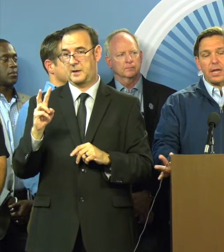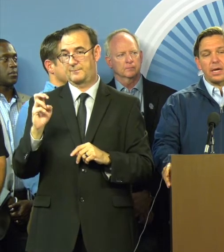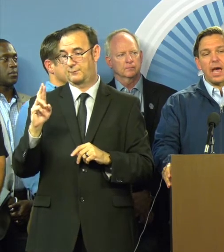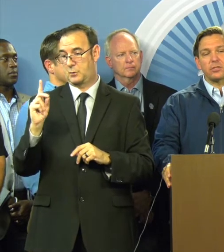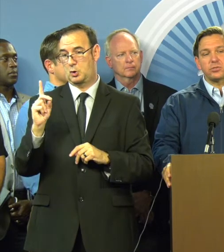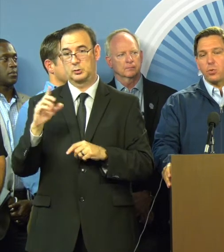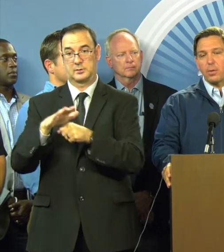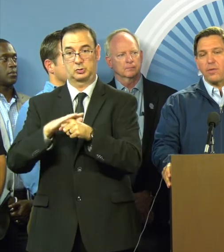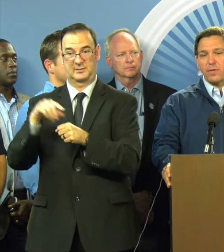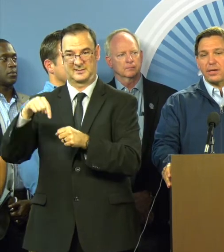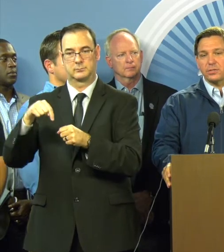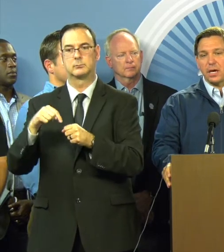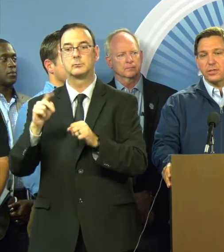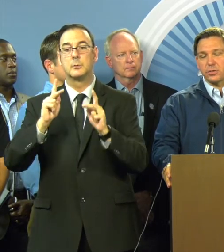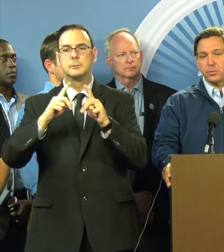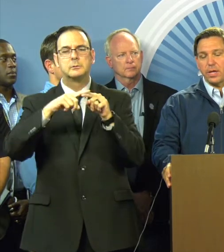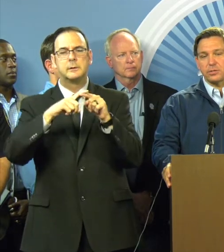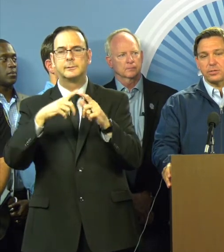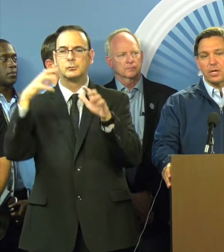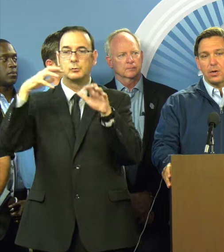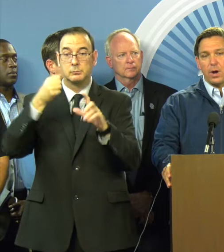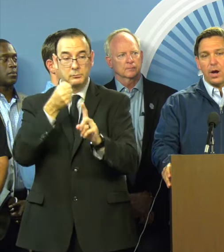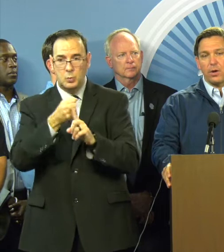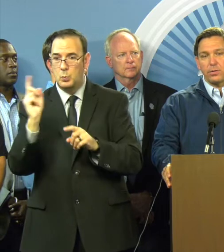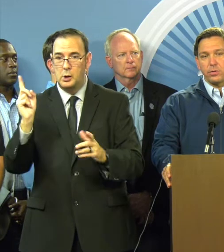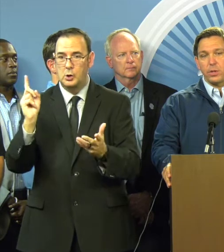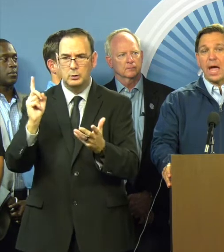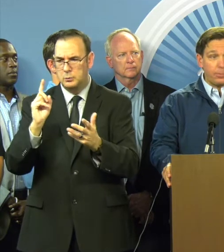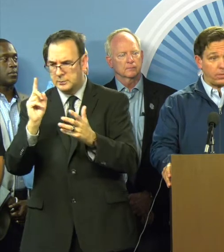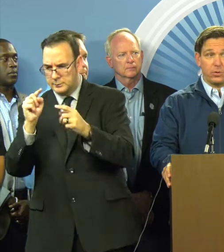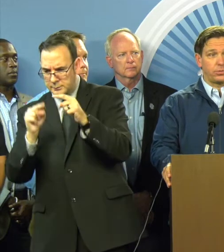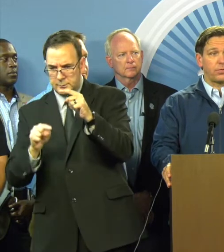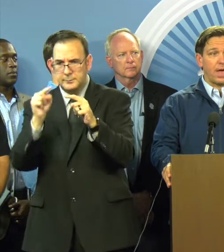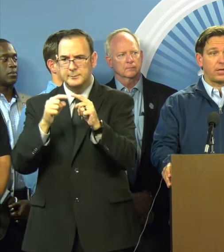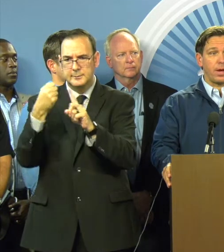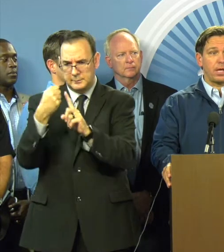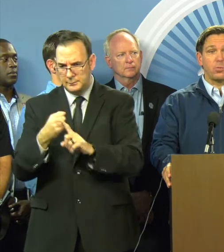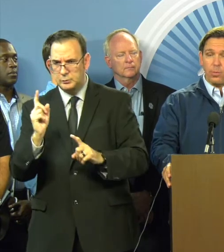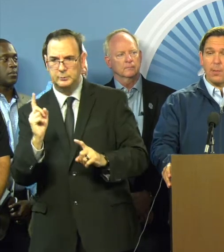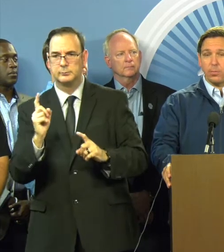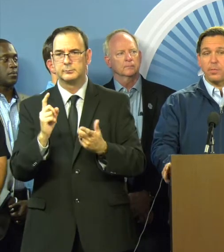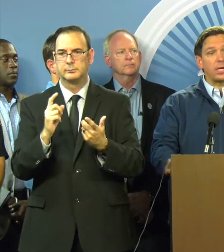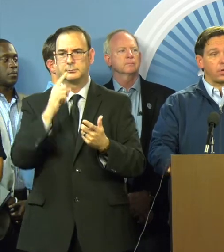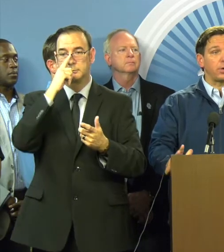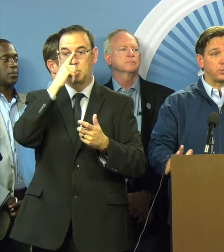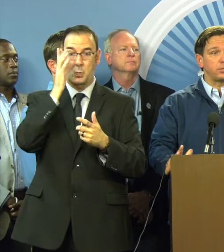areas, depending on how the storm affects certain places, where you will not be told to evacuate and you will